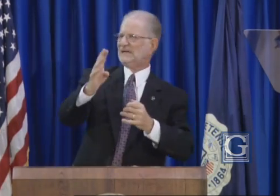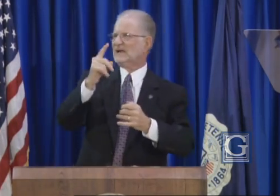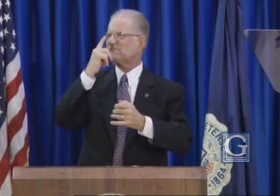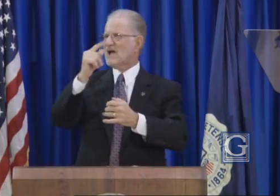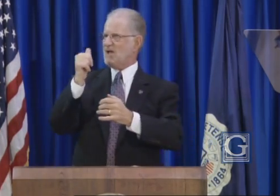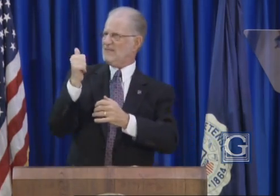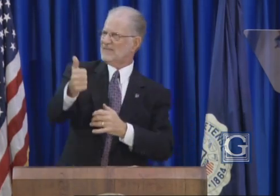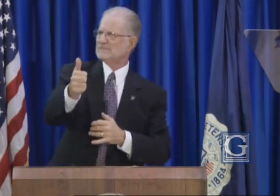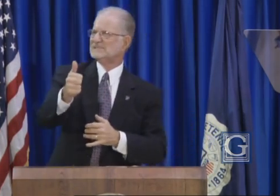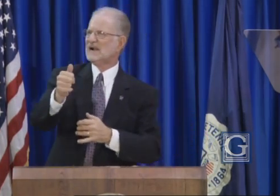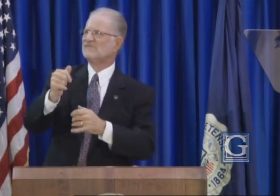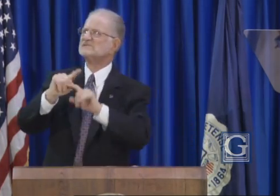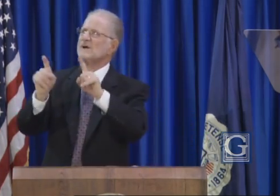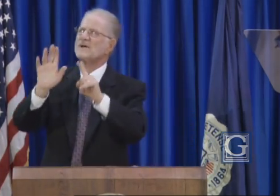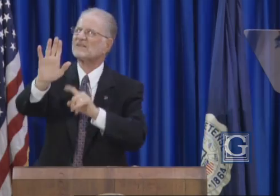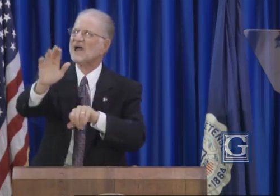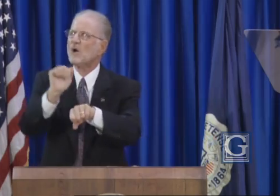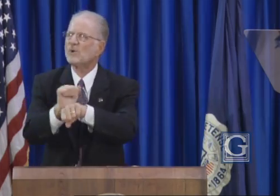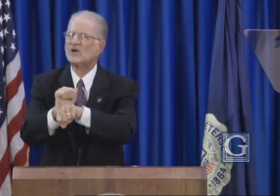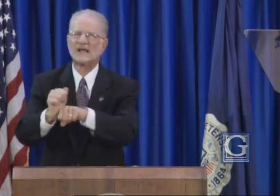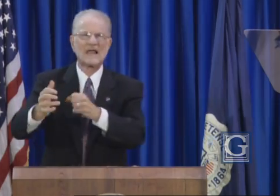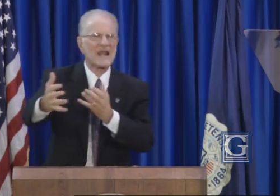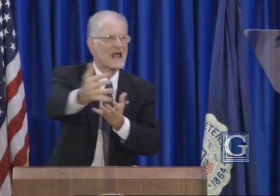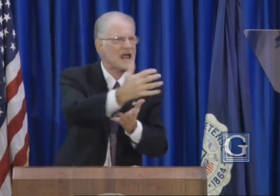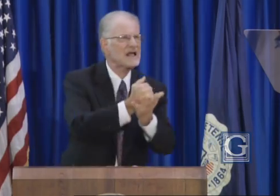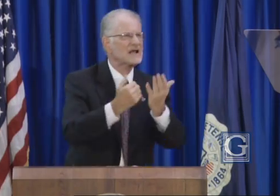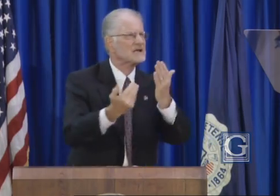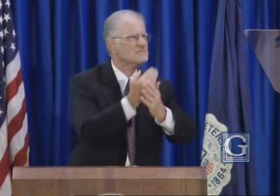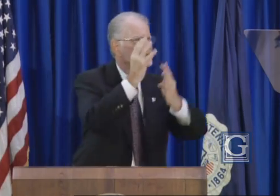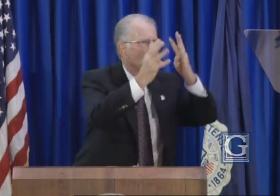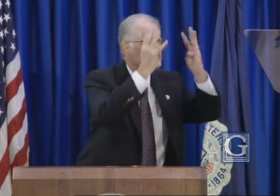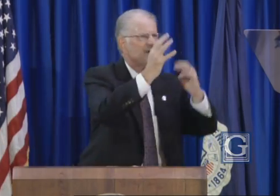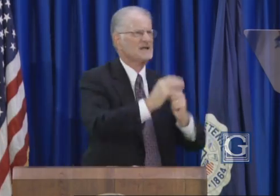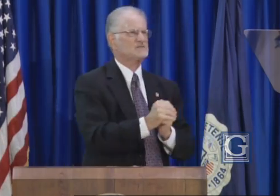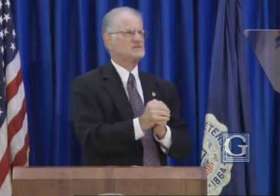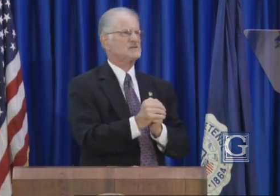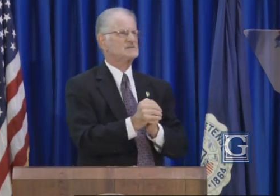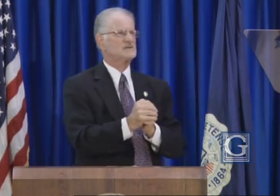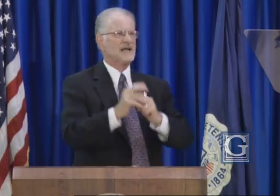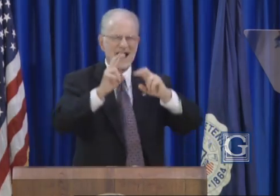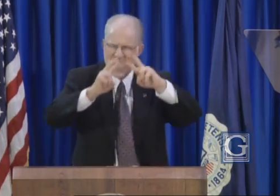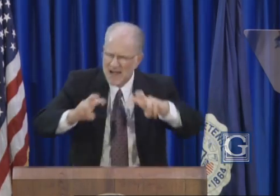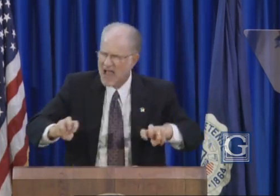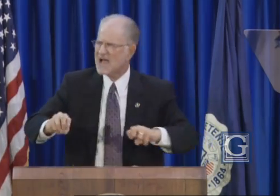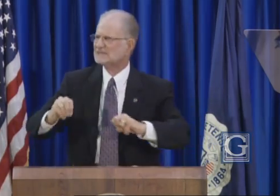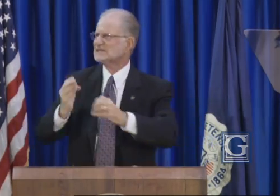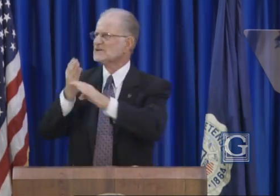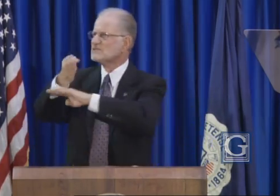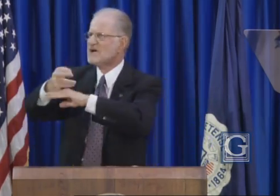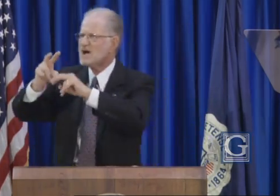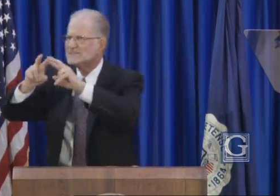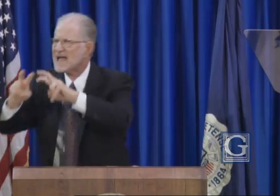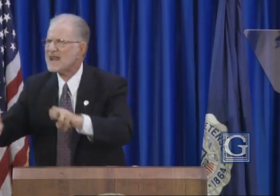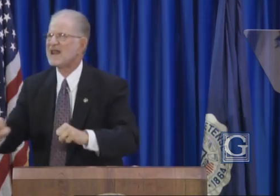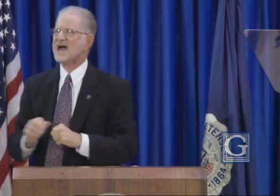The ideas speak for themselves, but their work in collecting innovations, in analyzing,